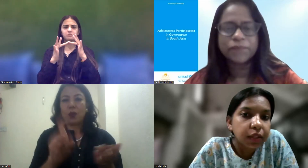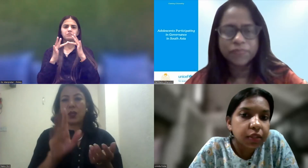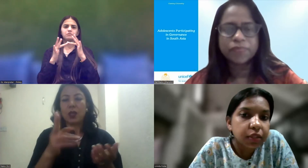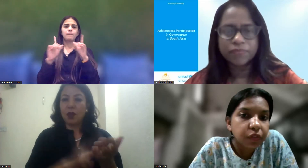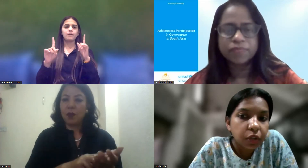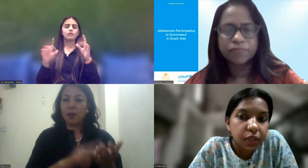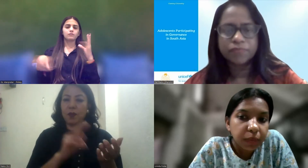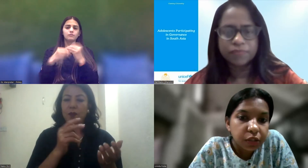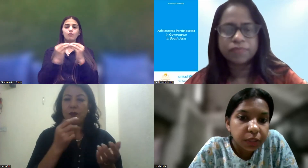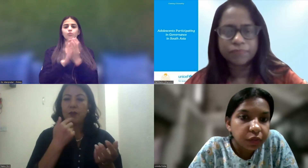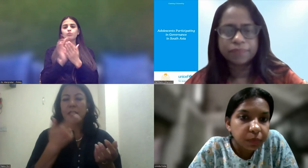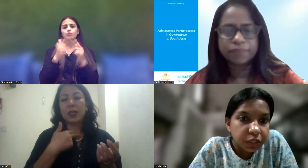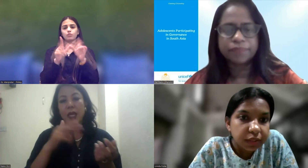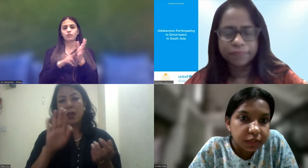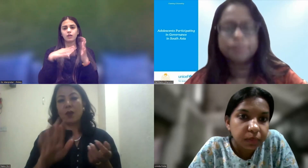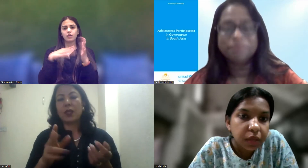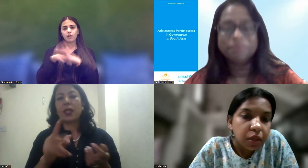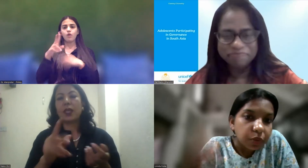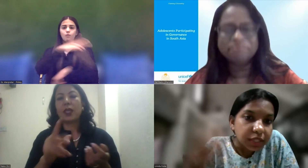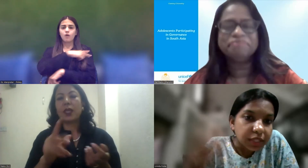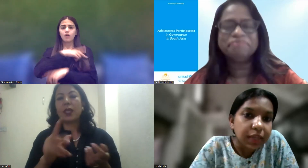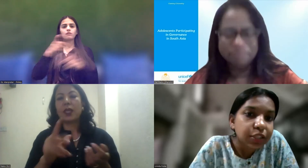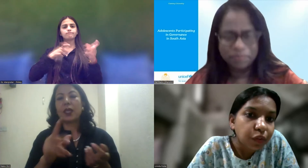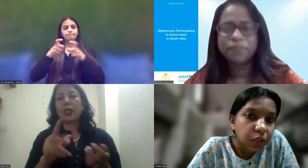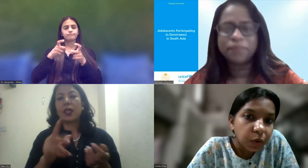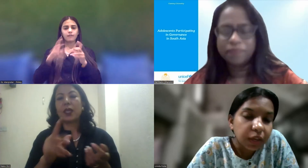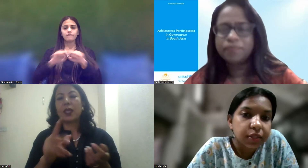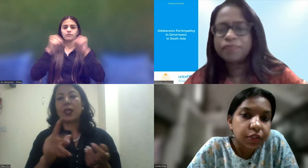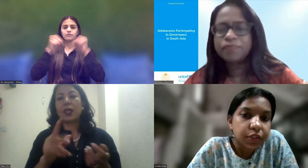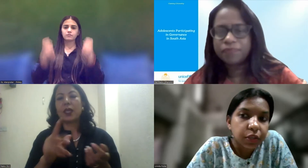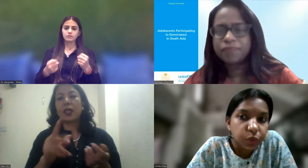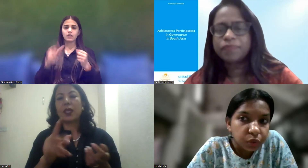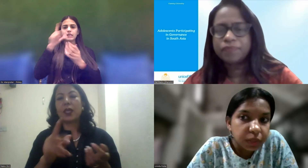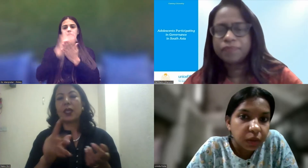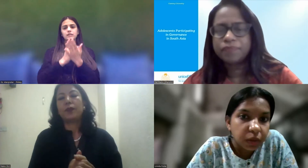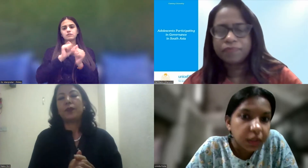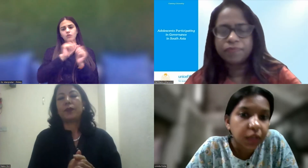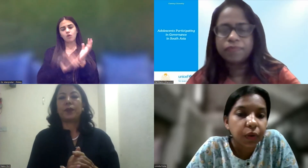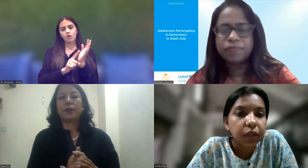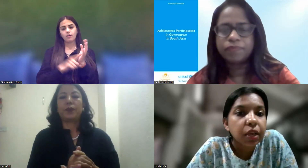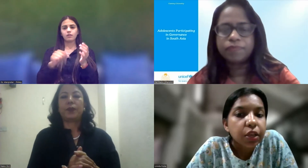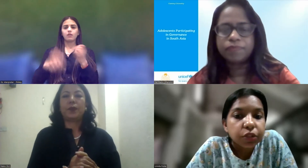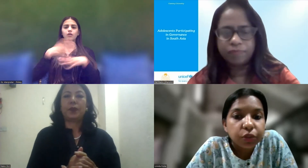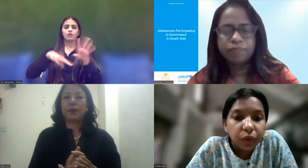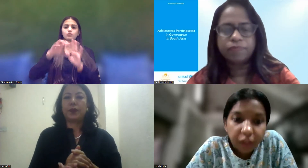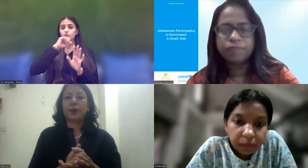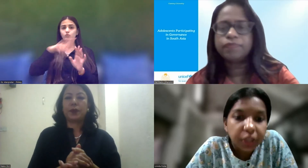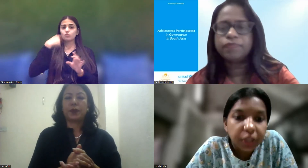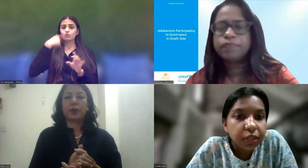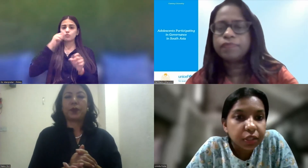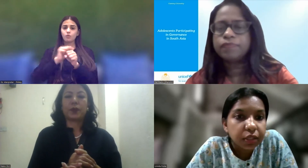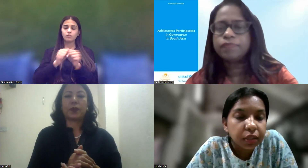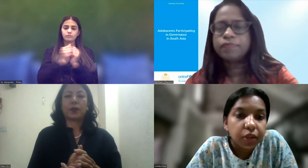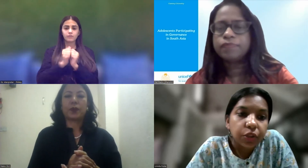Bhutan, there is a volunteer management information system, which has a list of all the organizations and youth groups that are working on it. So if anybody